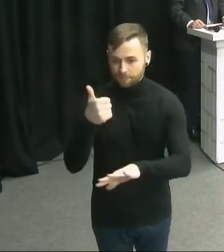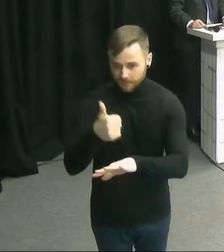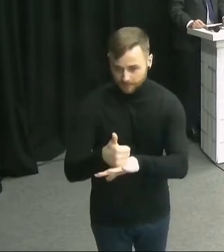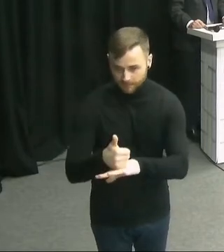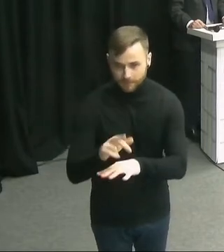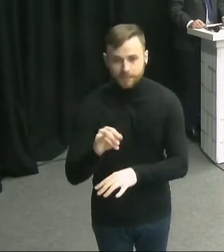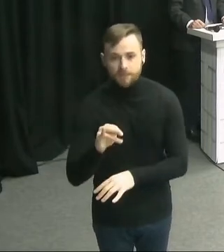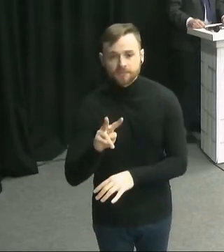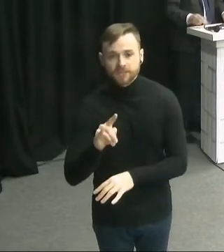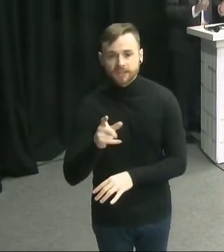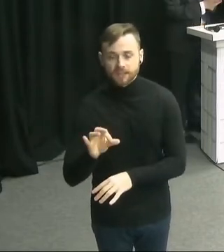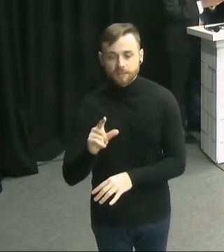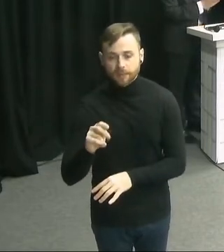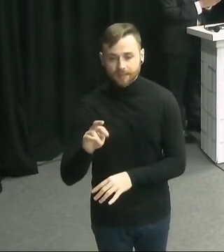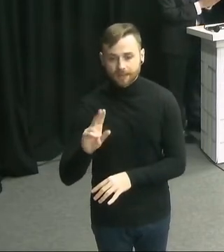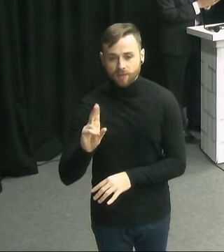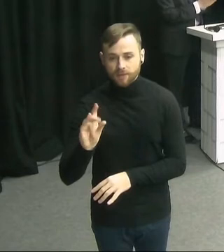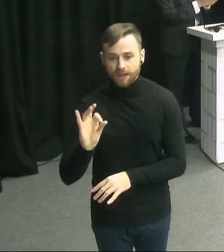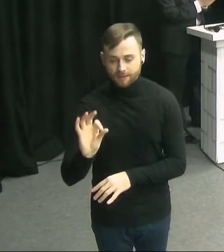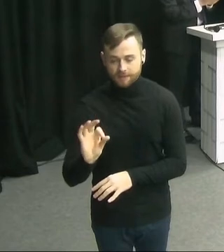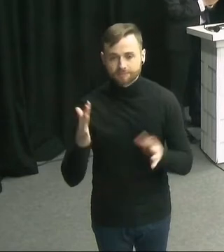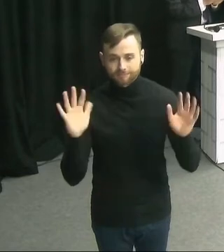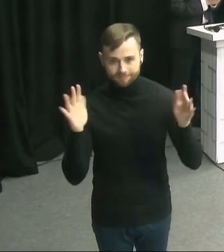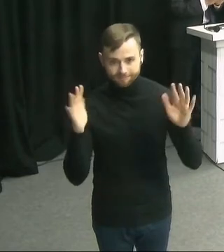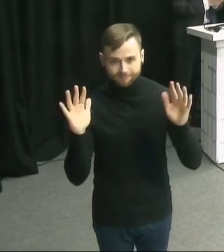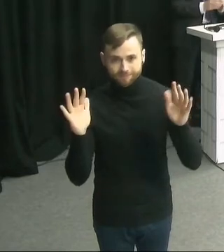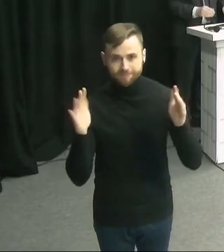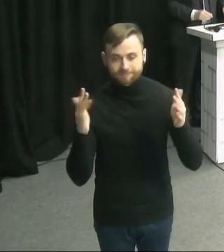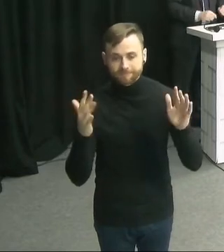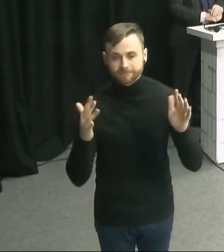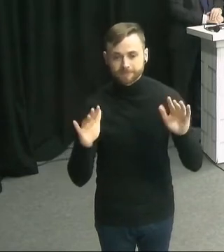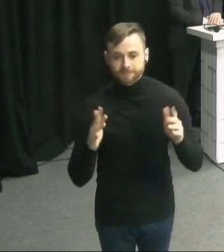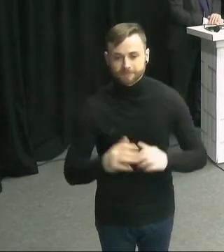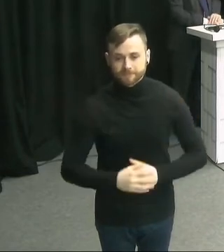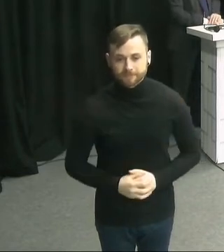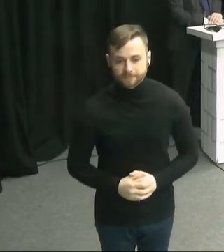the Science Academy Council's member, Rimantas Petrauskas.